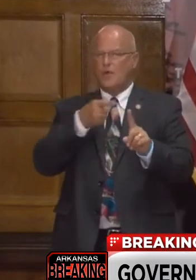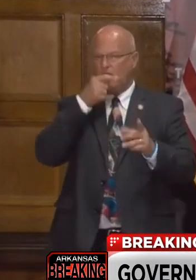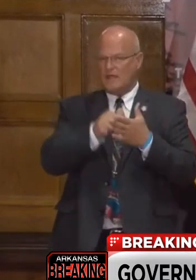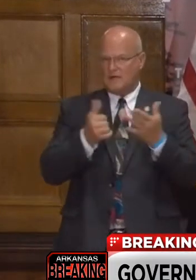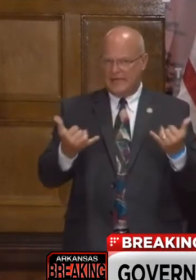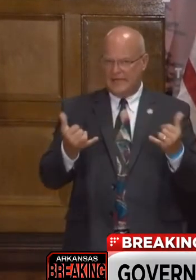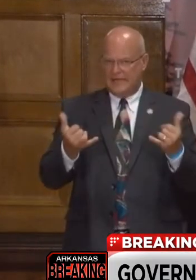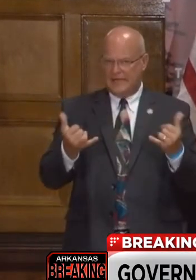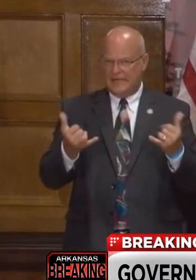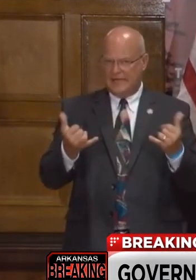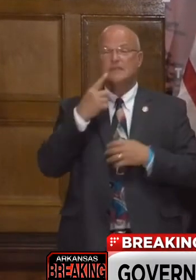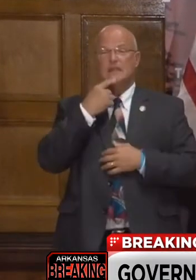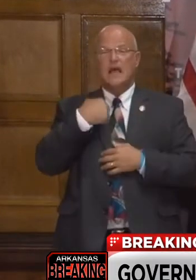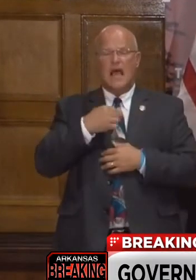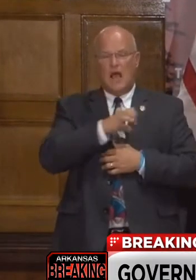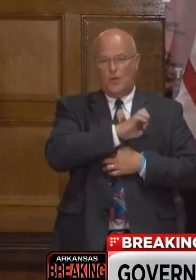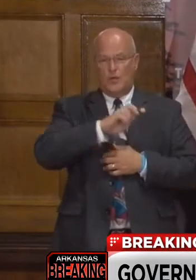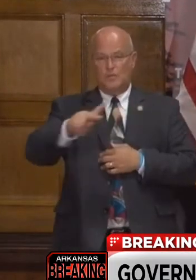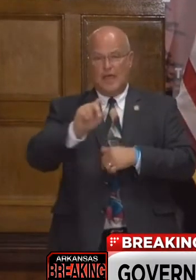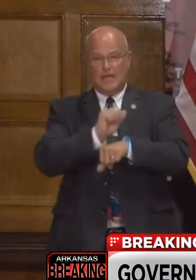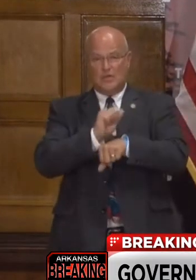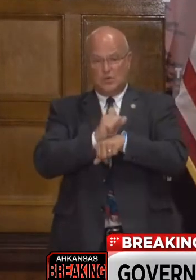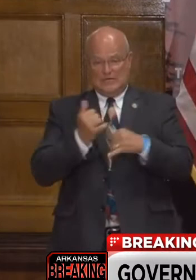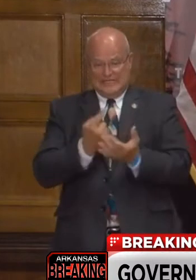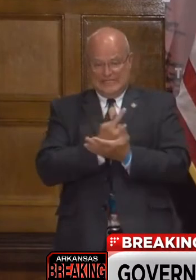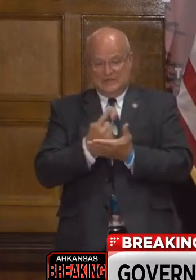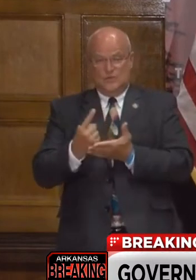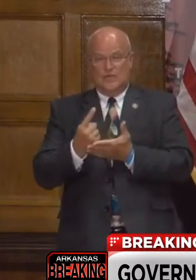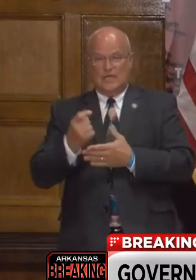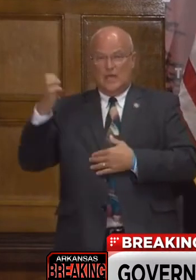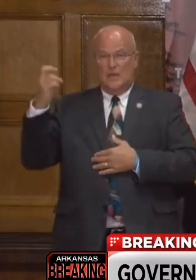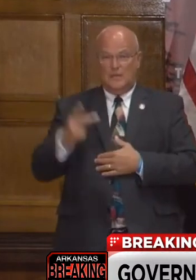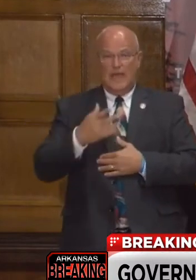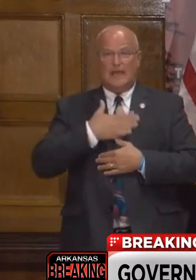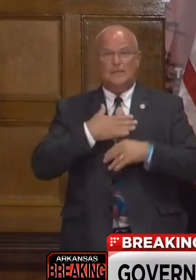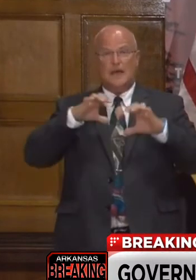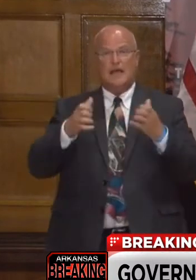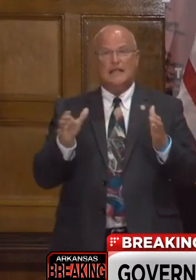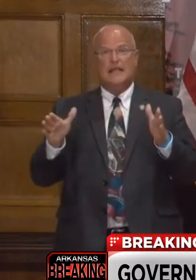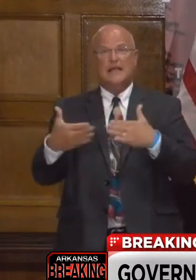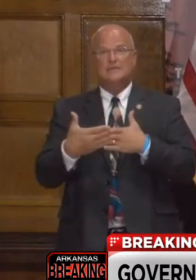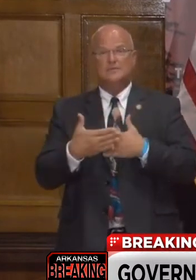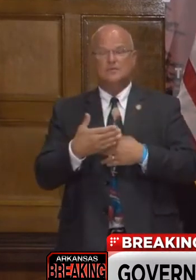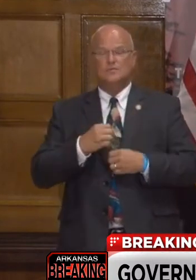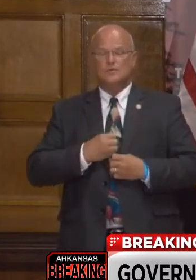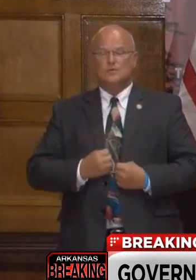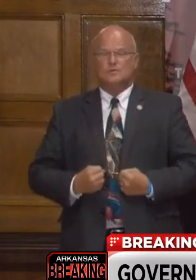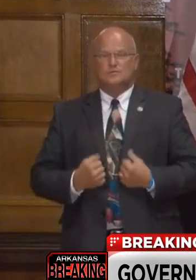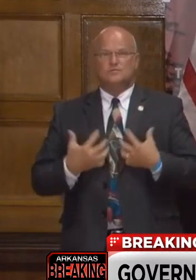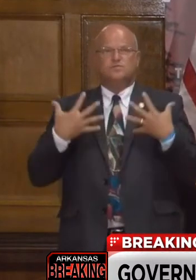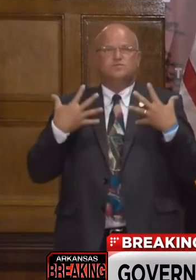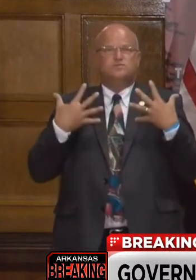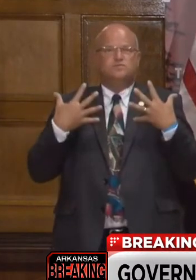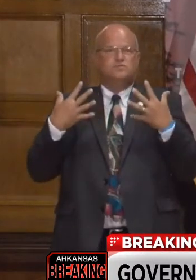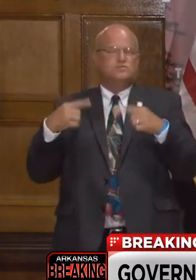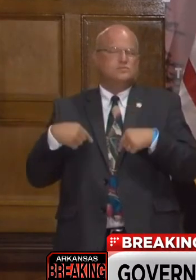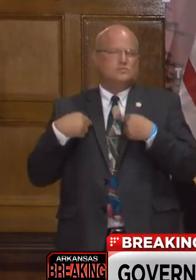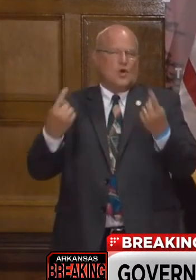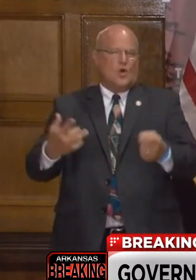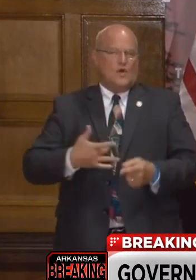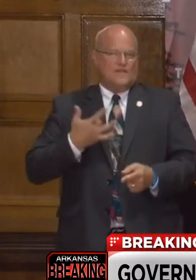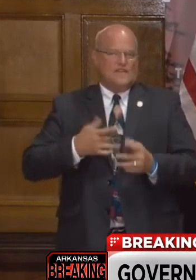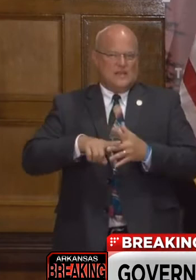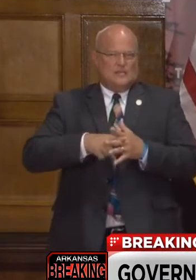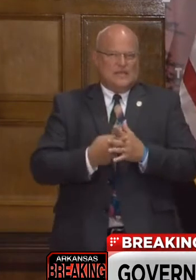letter. She says, "I went back to work this week, and being back in my classroom ignited the fire that I always feel